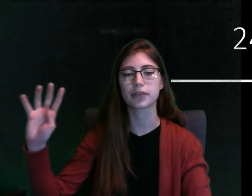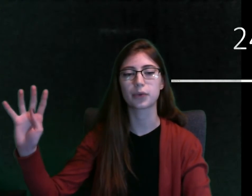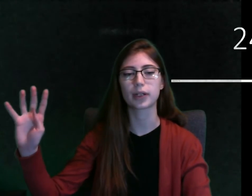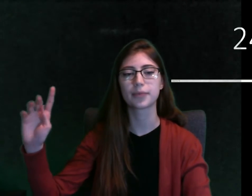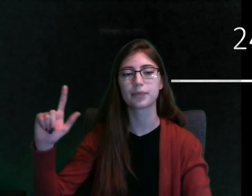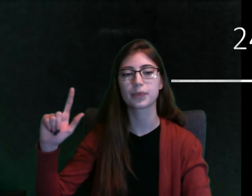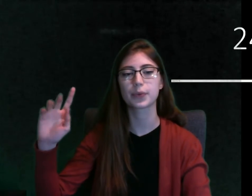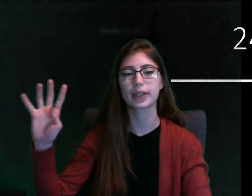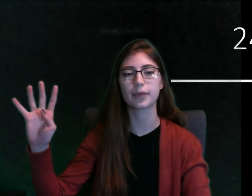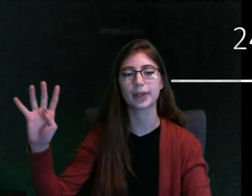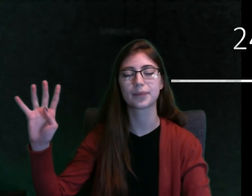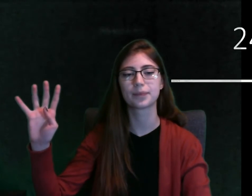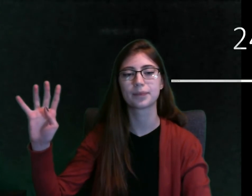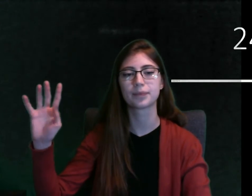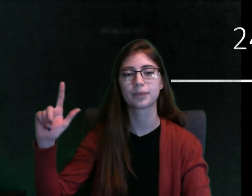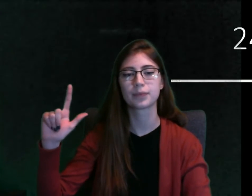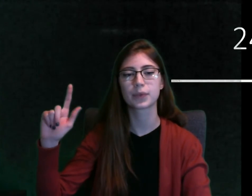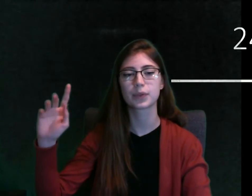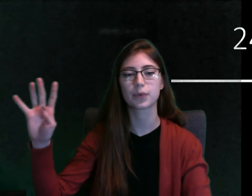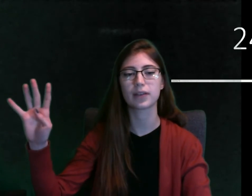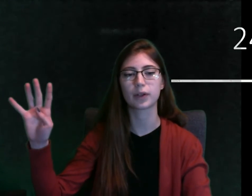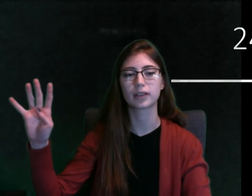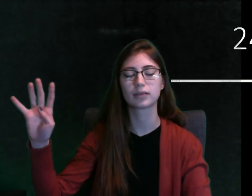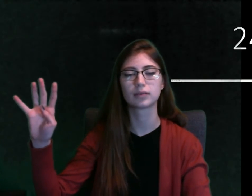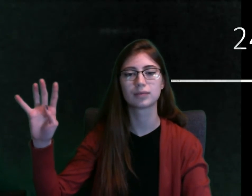4, 24, 24,